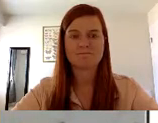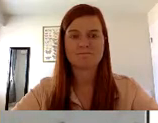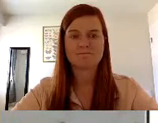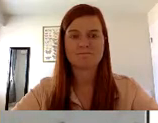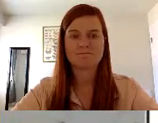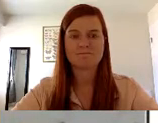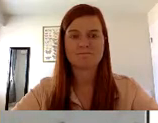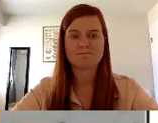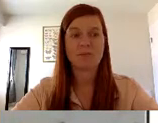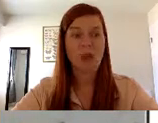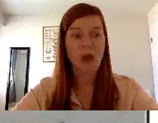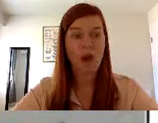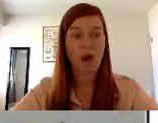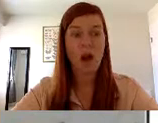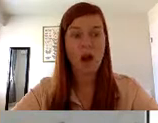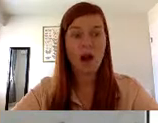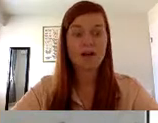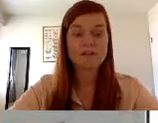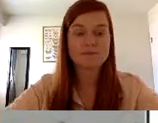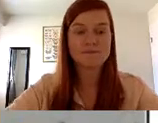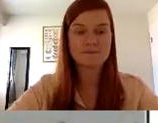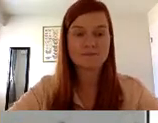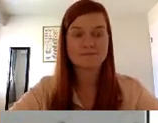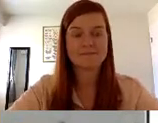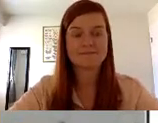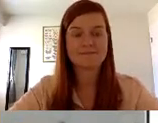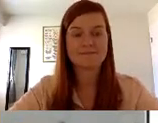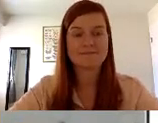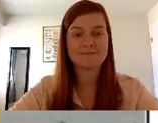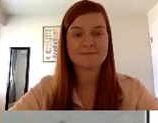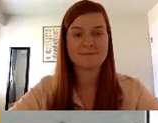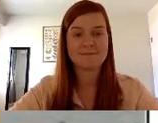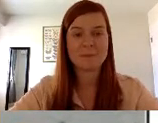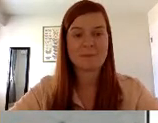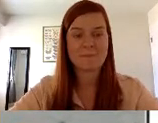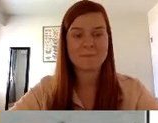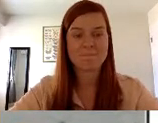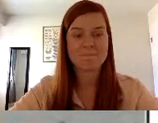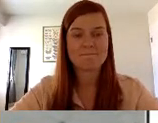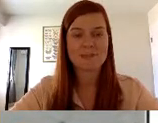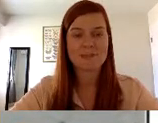mushrooms, onions, and garlic, a can of 8 small anchovies,